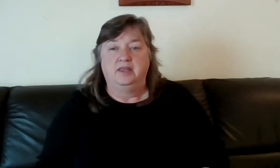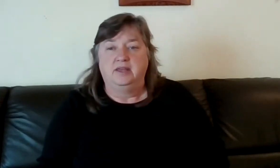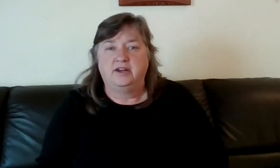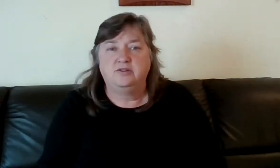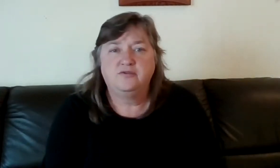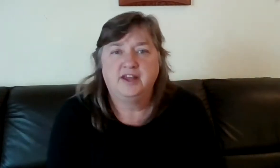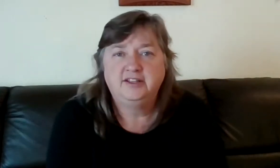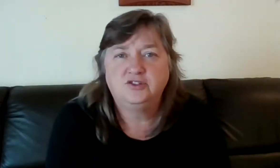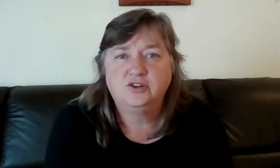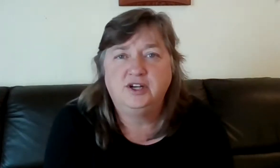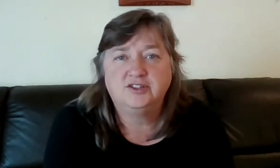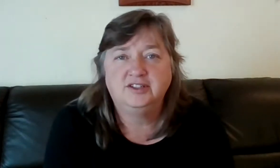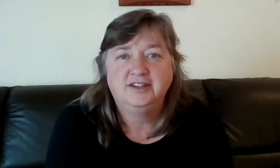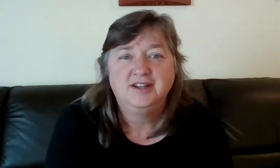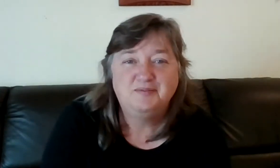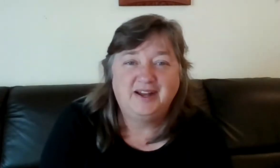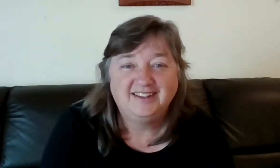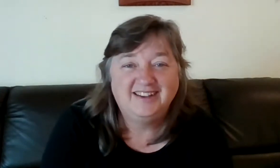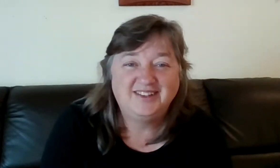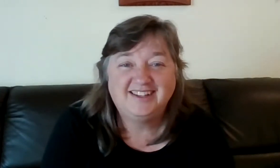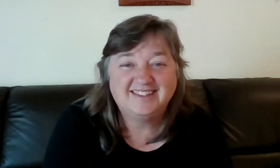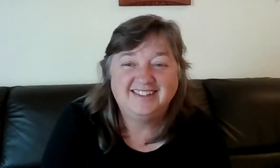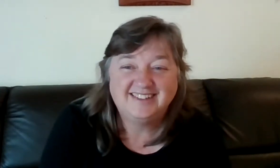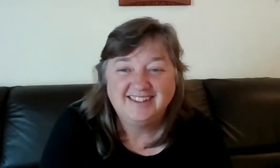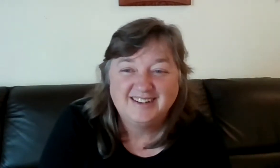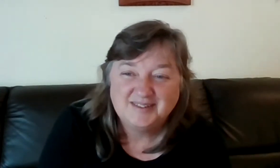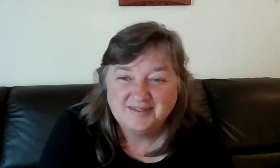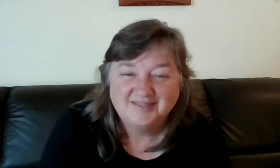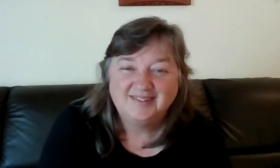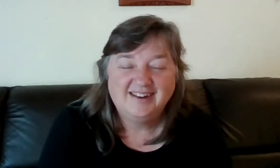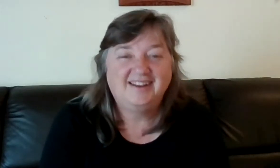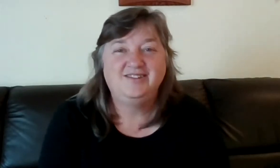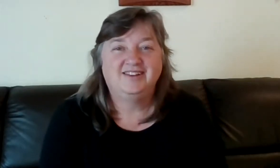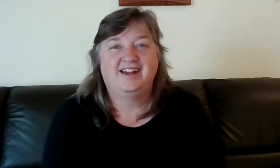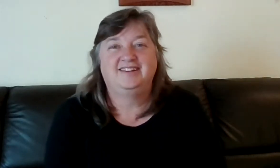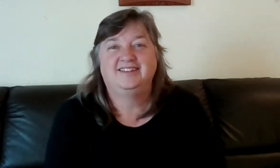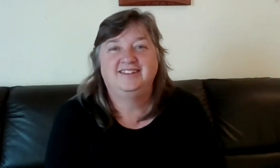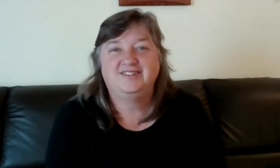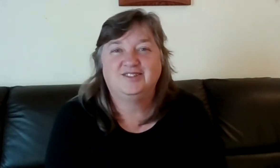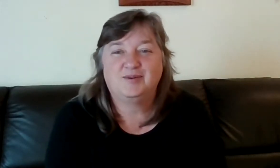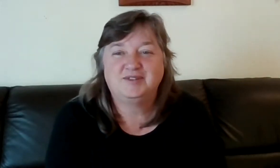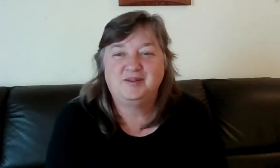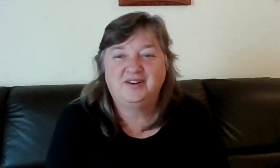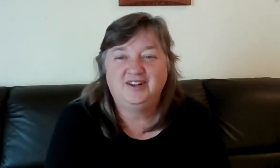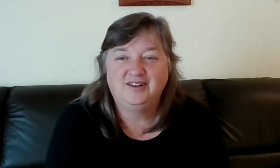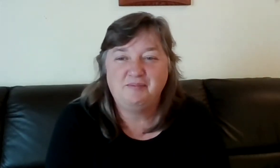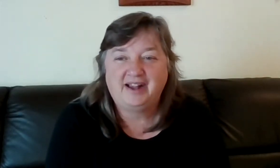I don't know if that answers your question, but if it doesn't, you can add another description up there and I'll come back